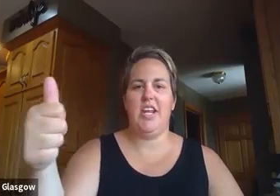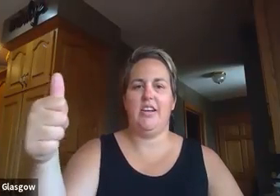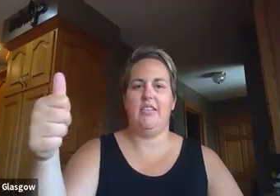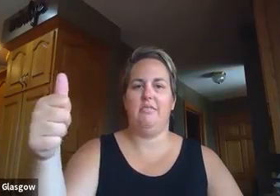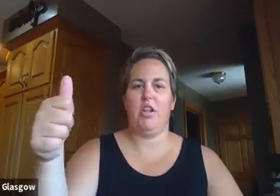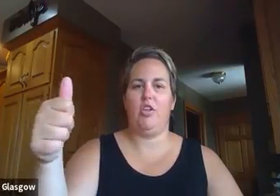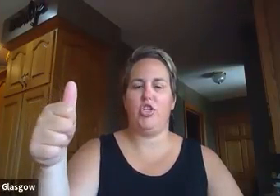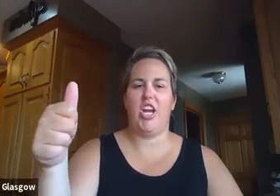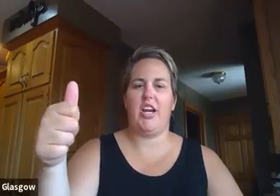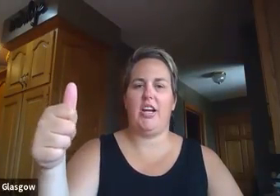10 with a little shake.